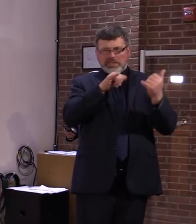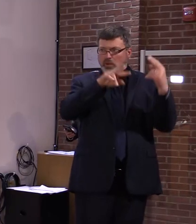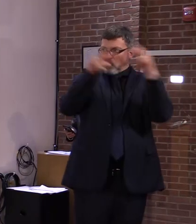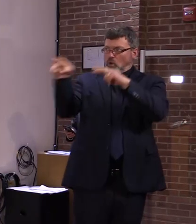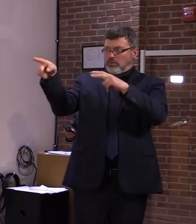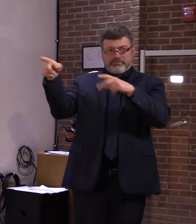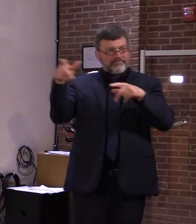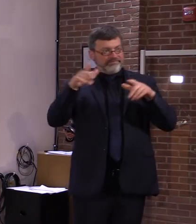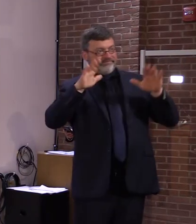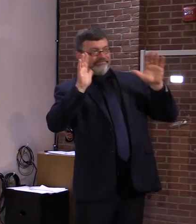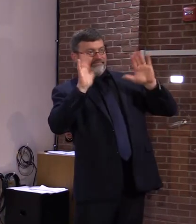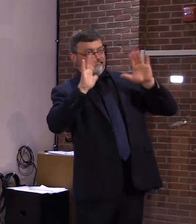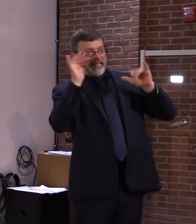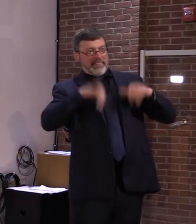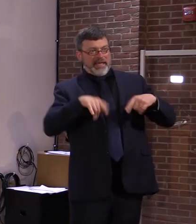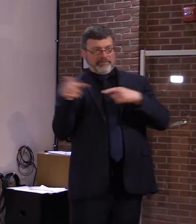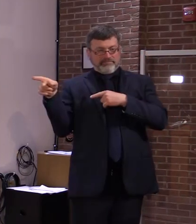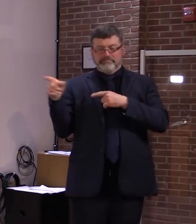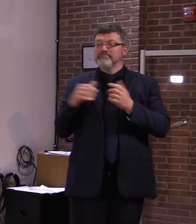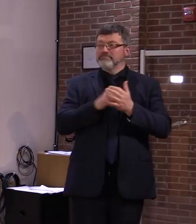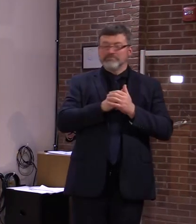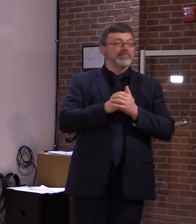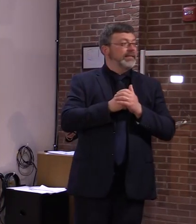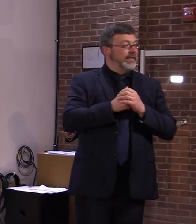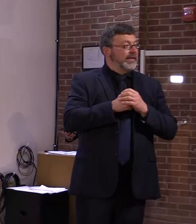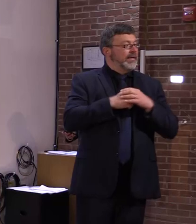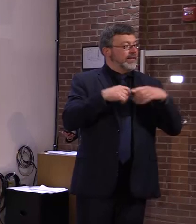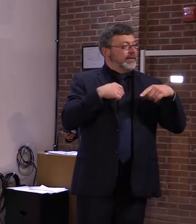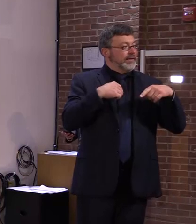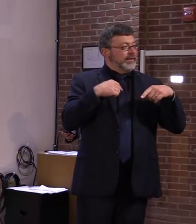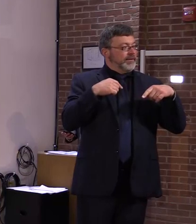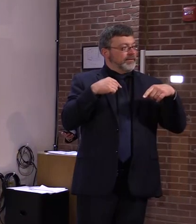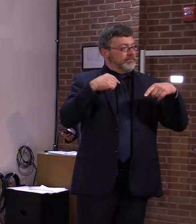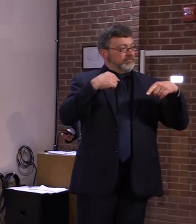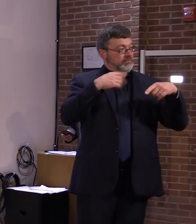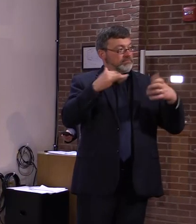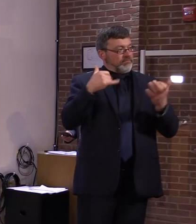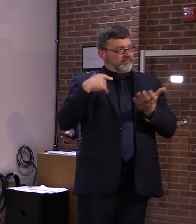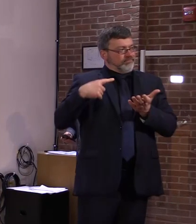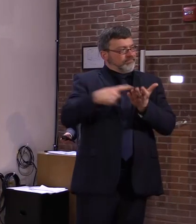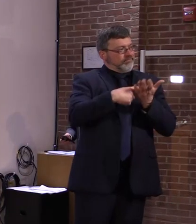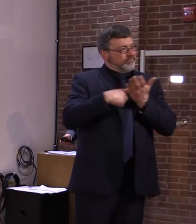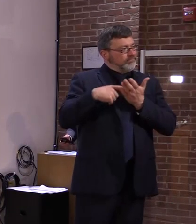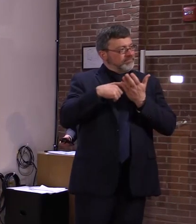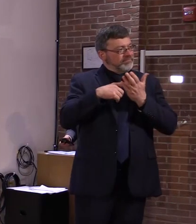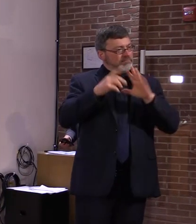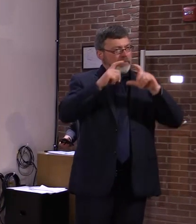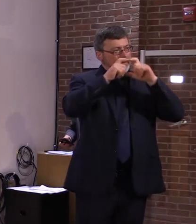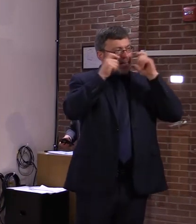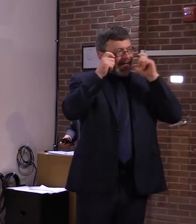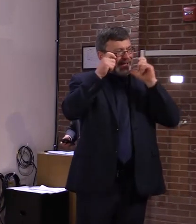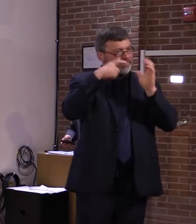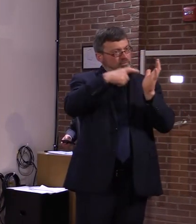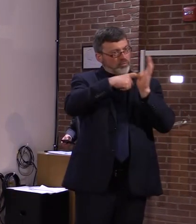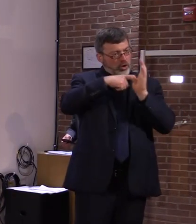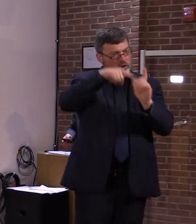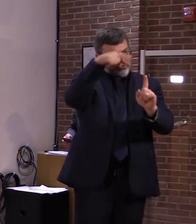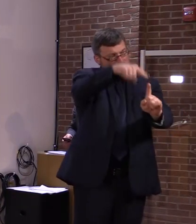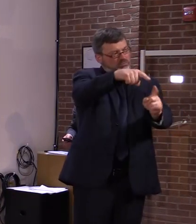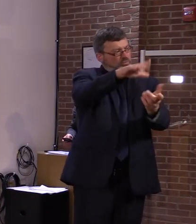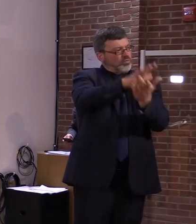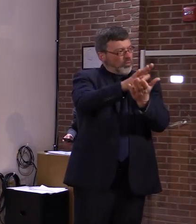on the ongoing mask requirements in schools for the remainder of the year. Yeah, Dr.